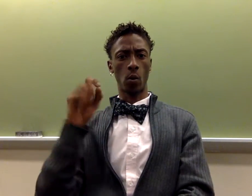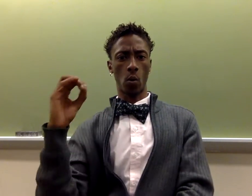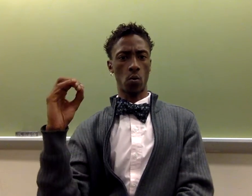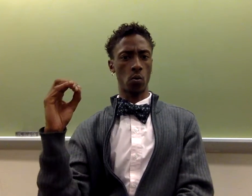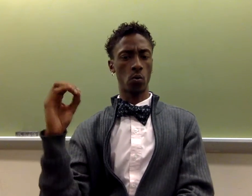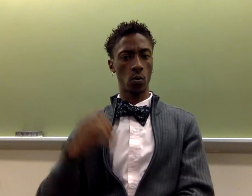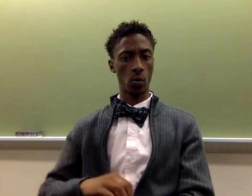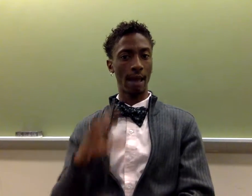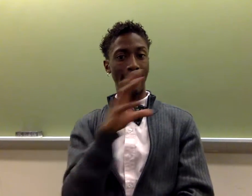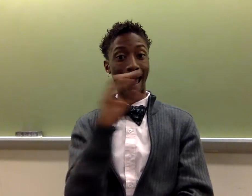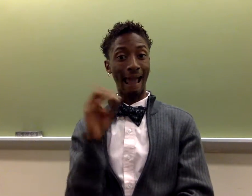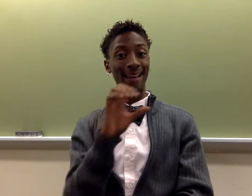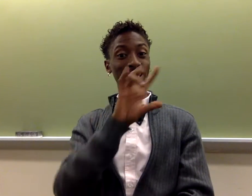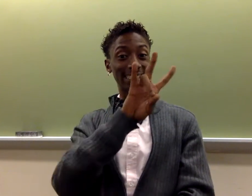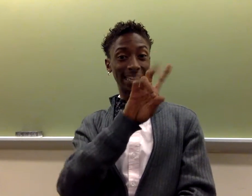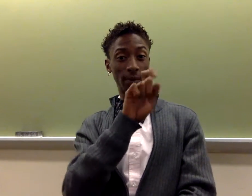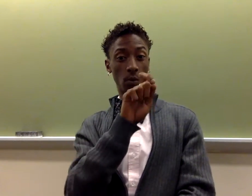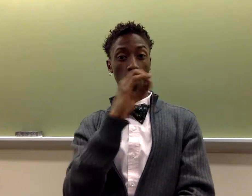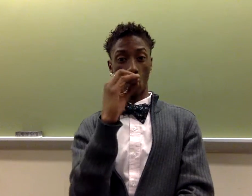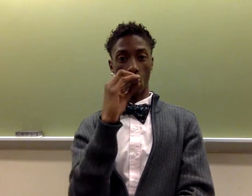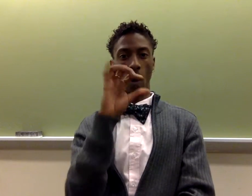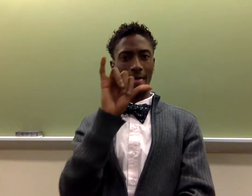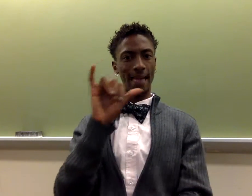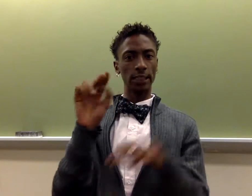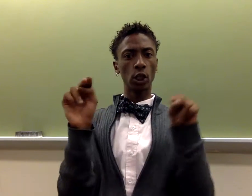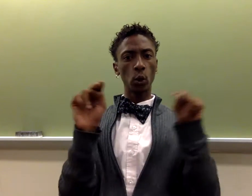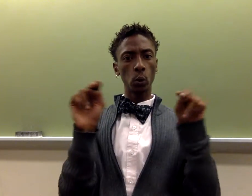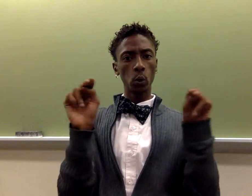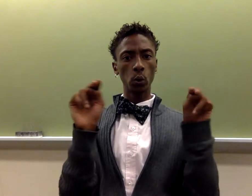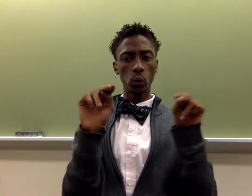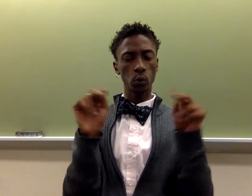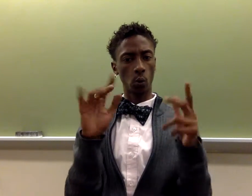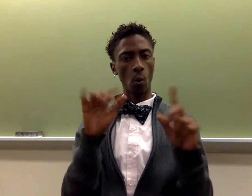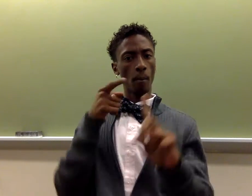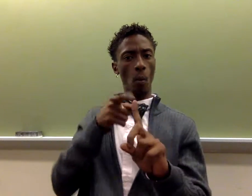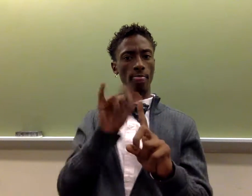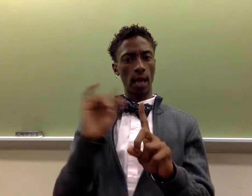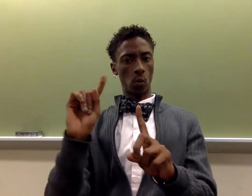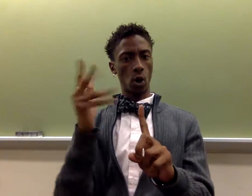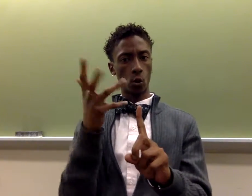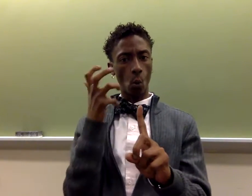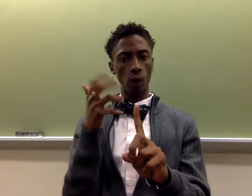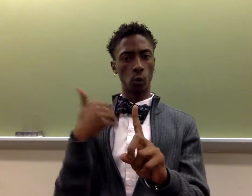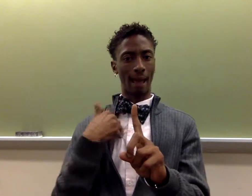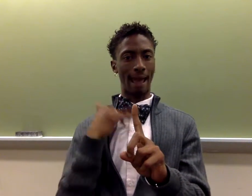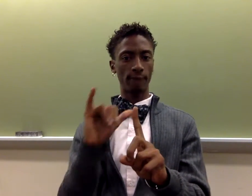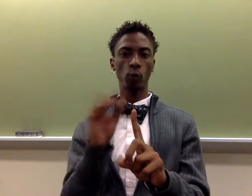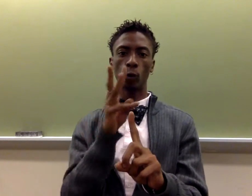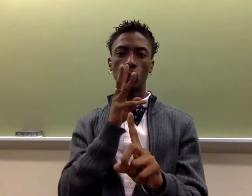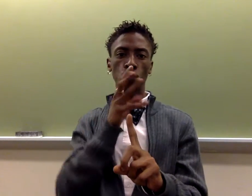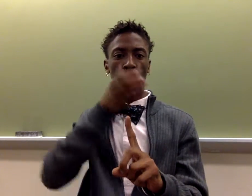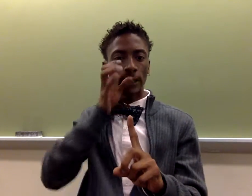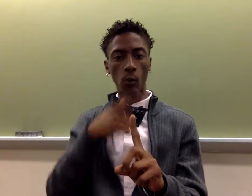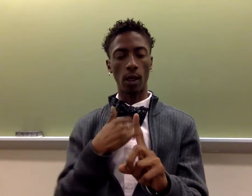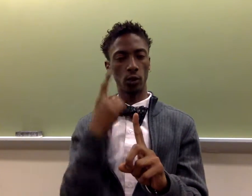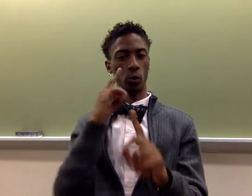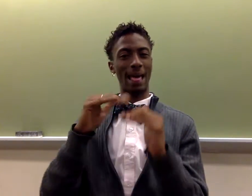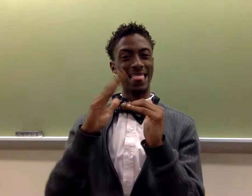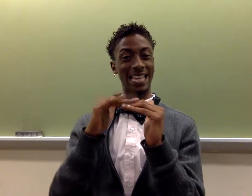And 7.0 is where it's a neutral point. It's where you want to have your drinking water to at least be at 7.0.